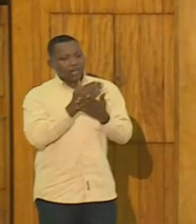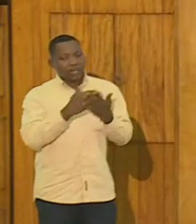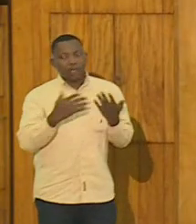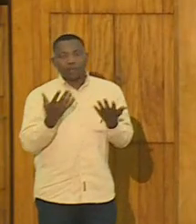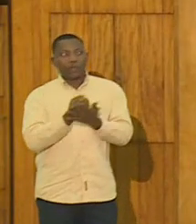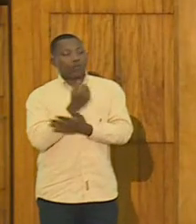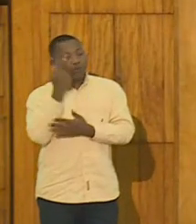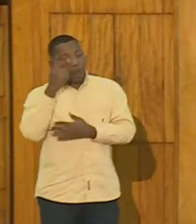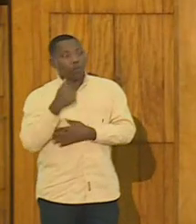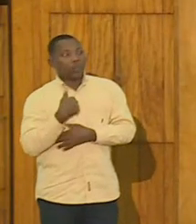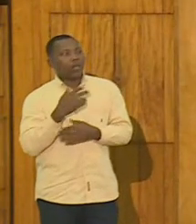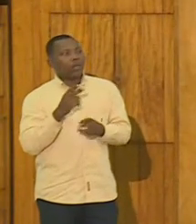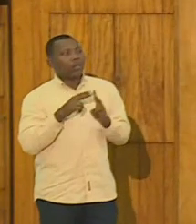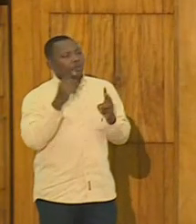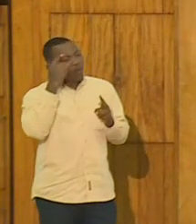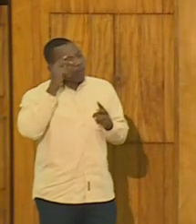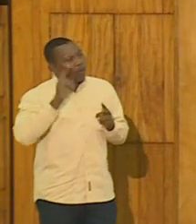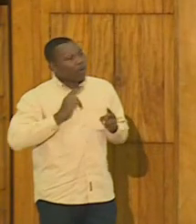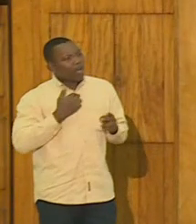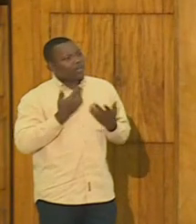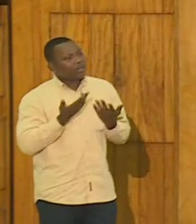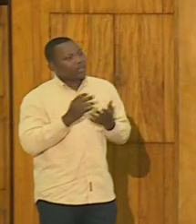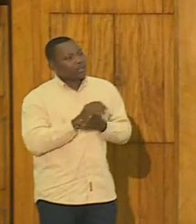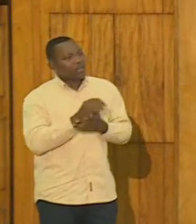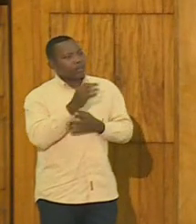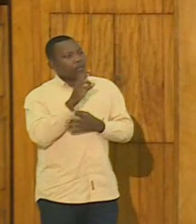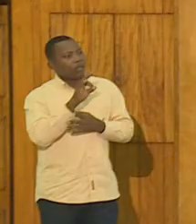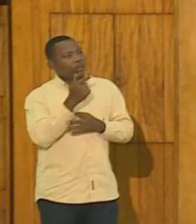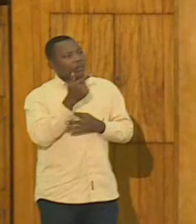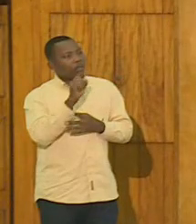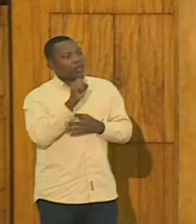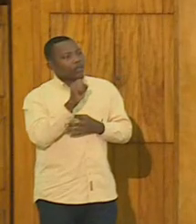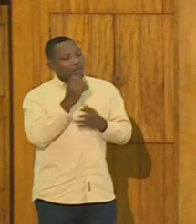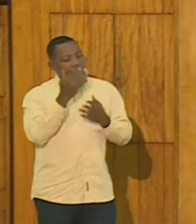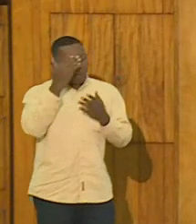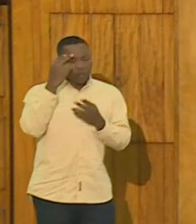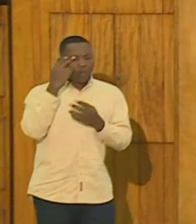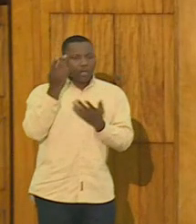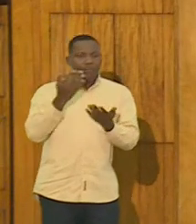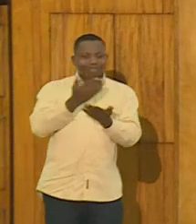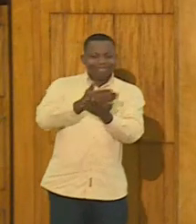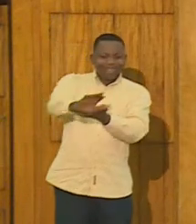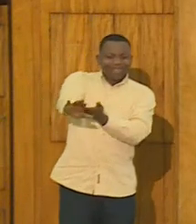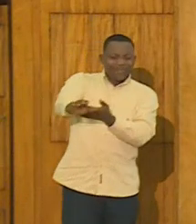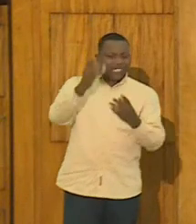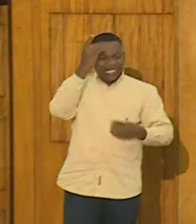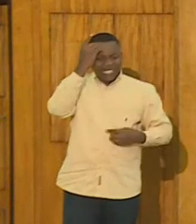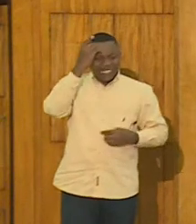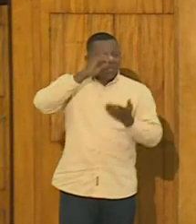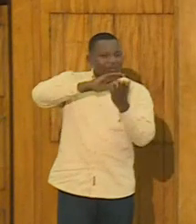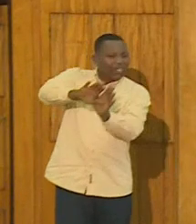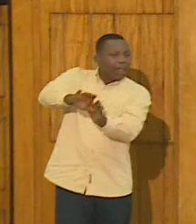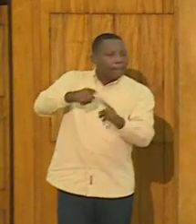new, So for us, schisto as it is looked at as a neglected tropical disease. But I'm trying